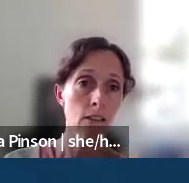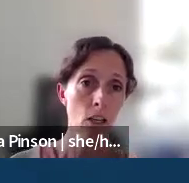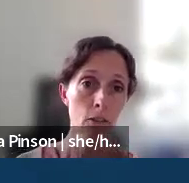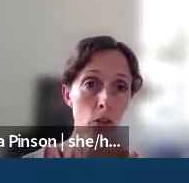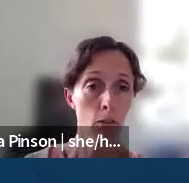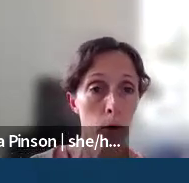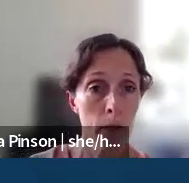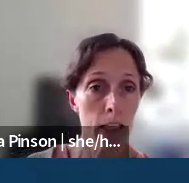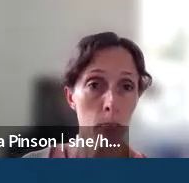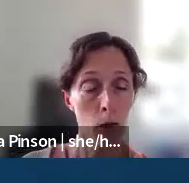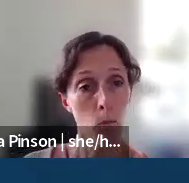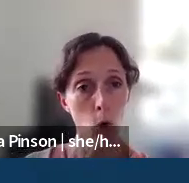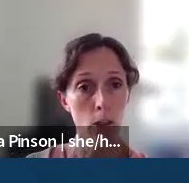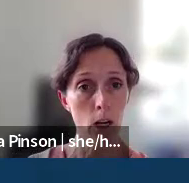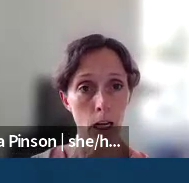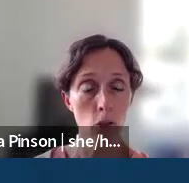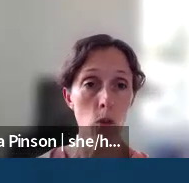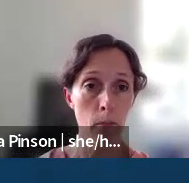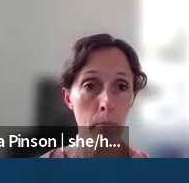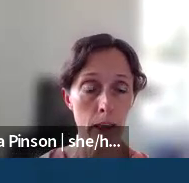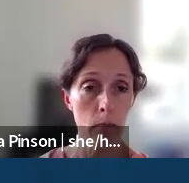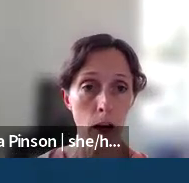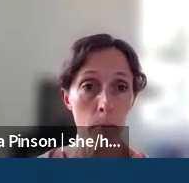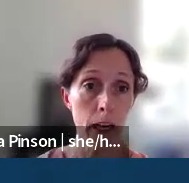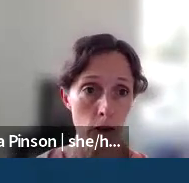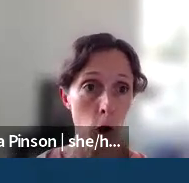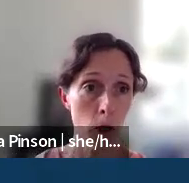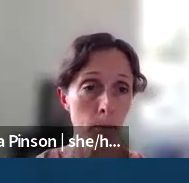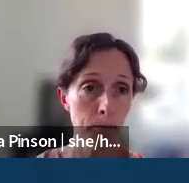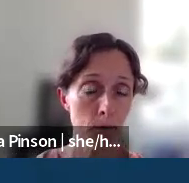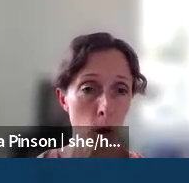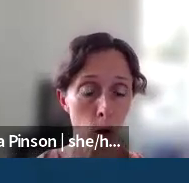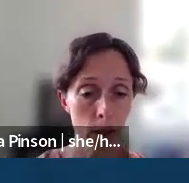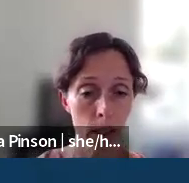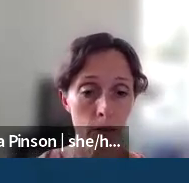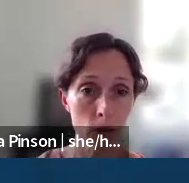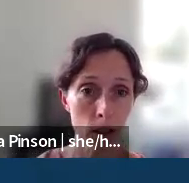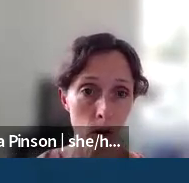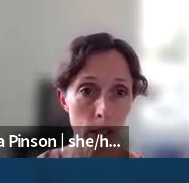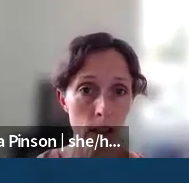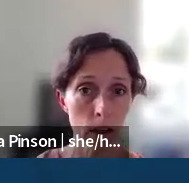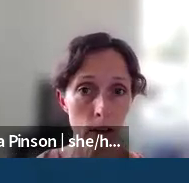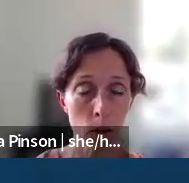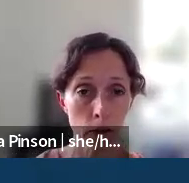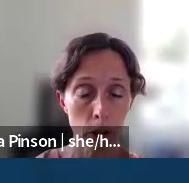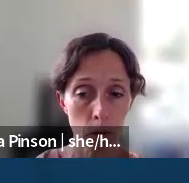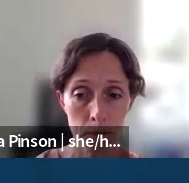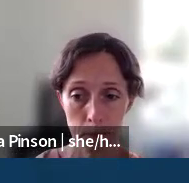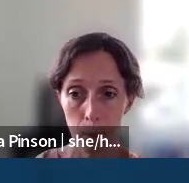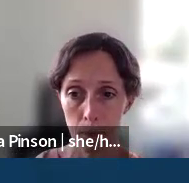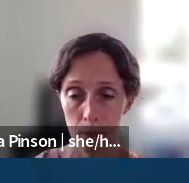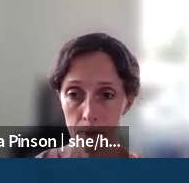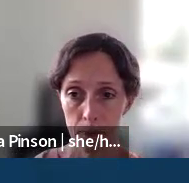in advance of your November meeting, but more toward the mid-October. So we're working to give you several weeks to